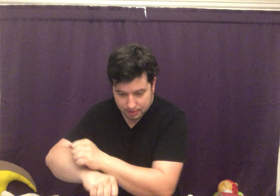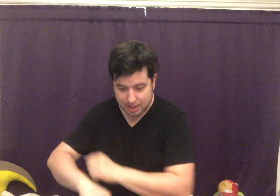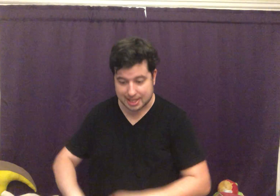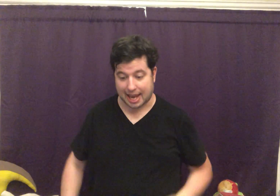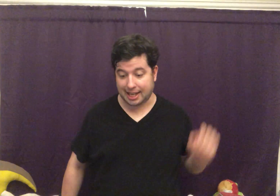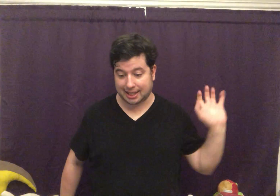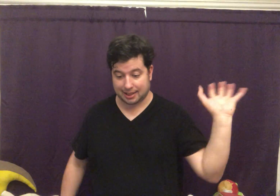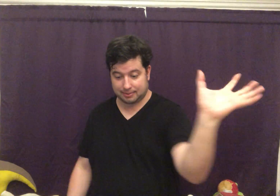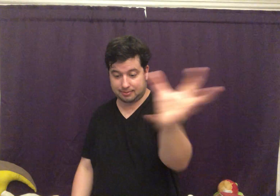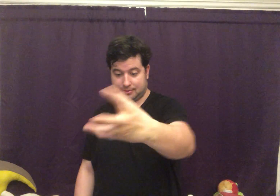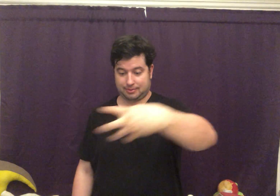Take.